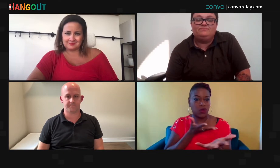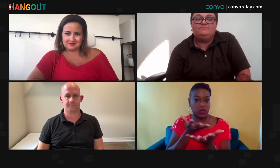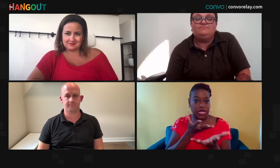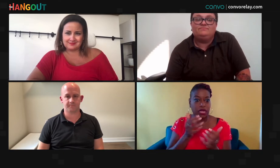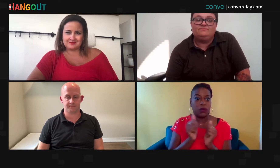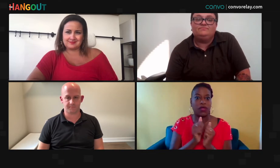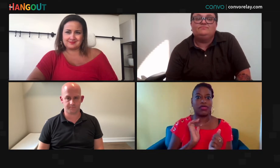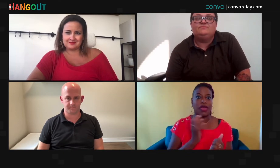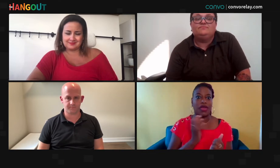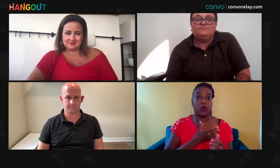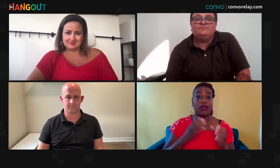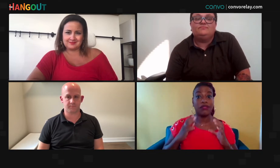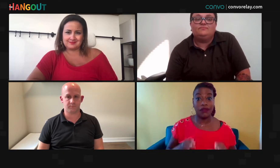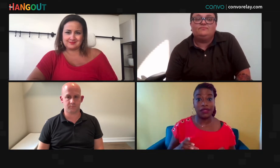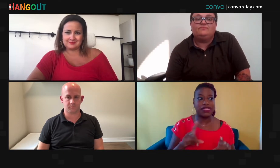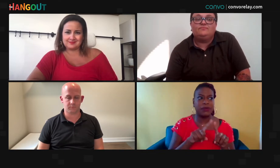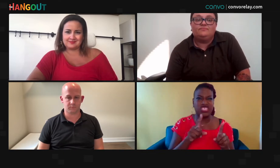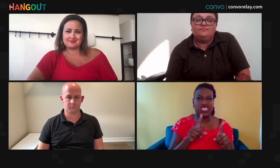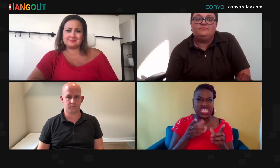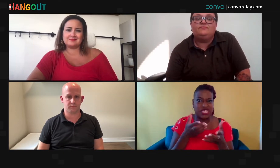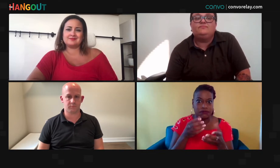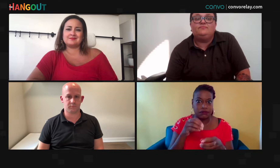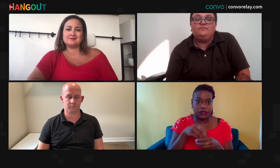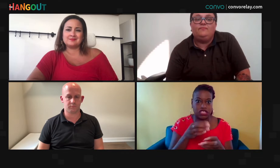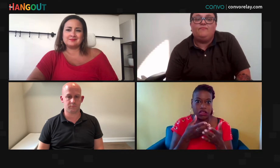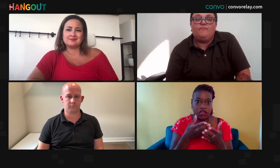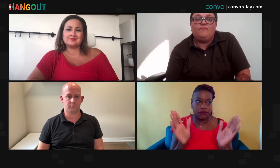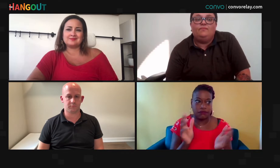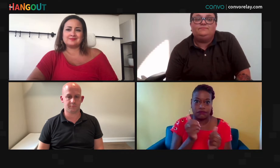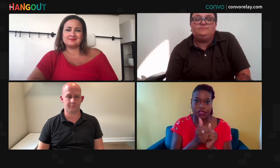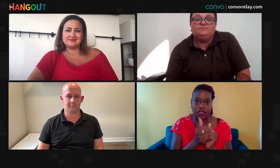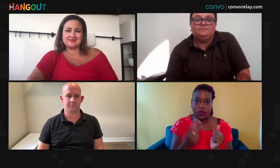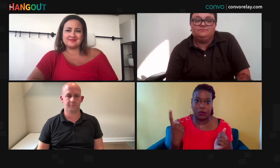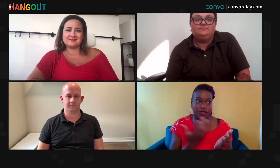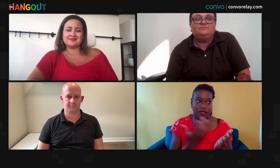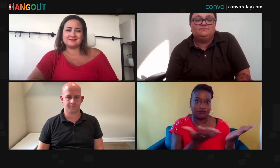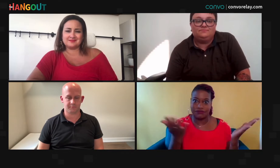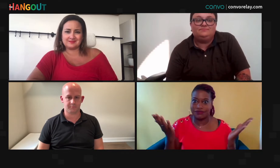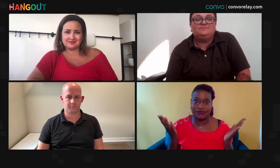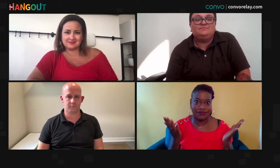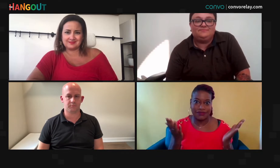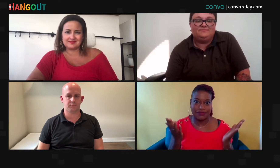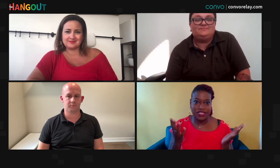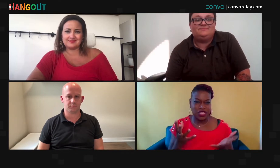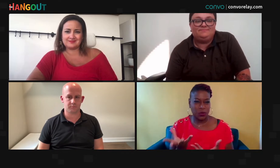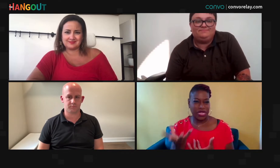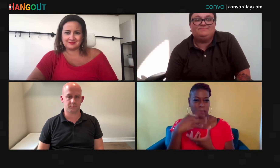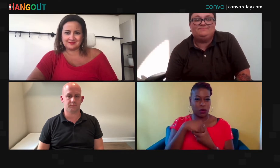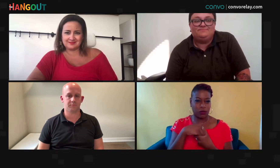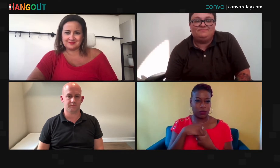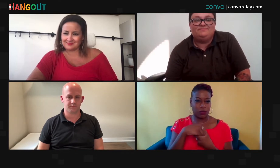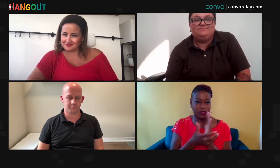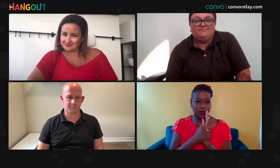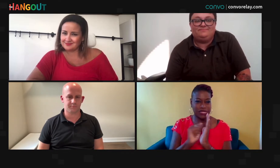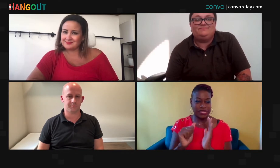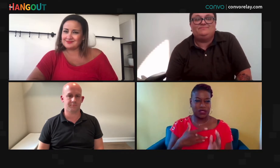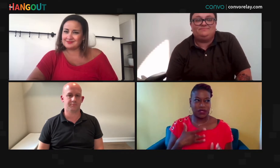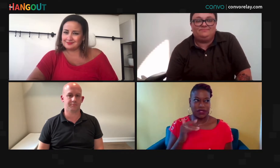also as humans and as people and as we interact with our clients and just really everyone in general. So